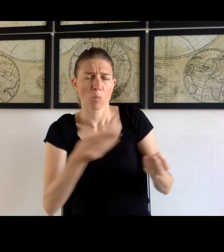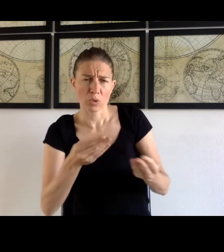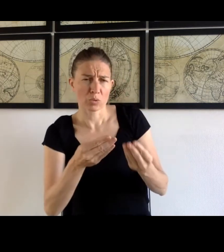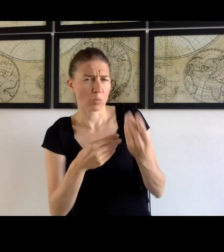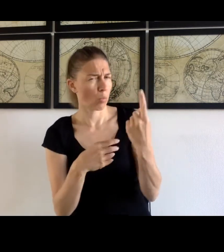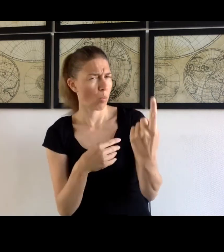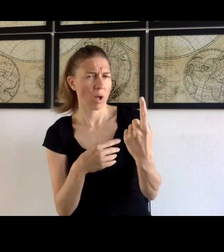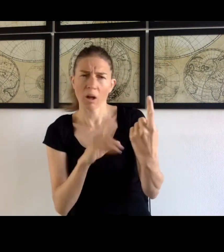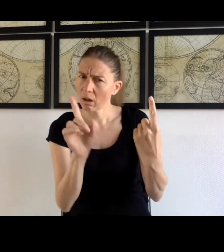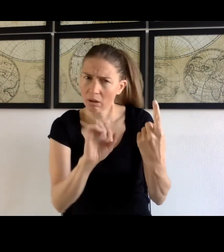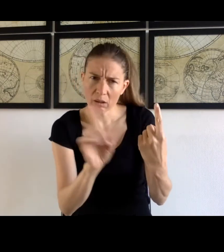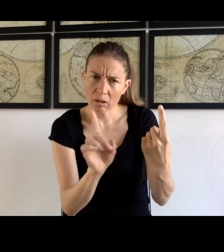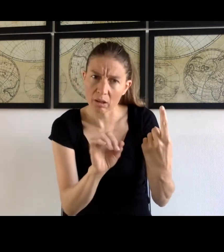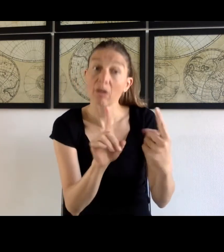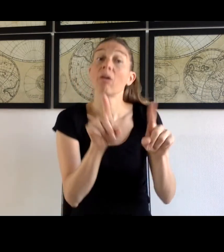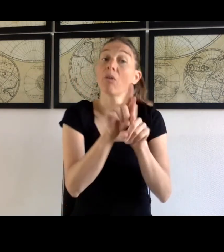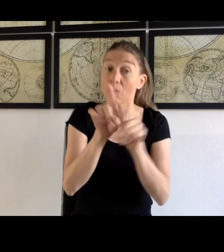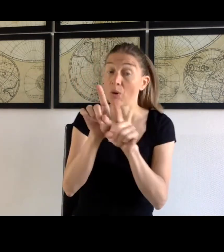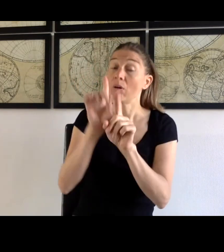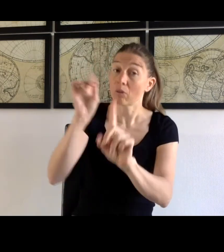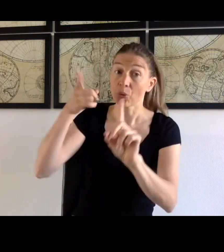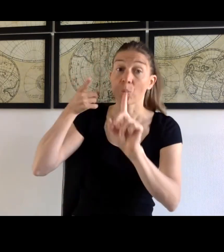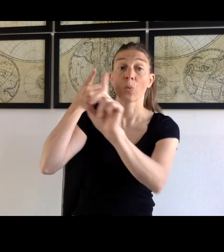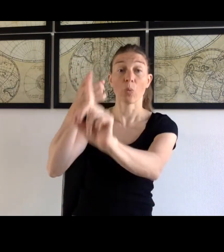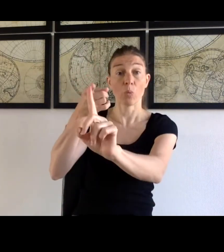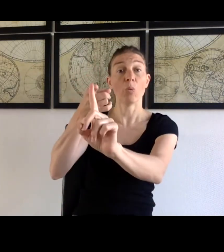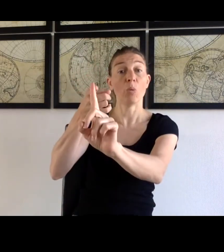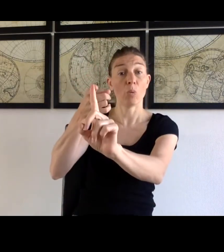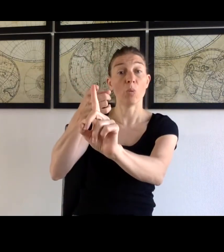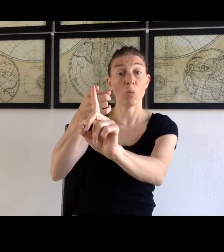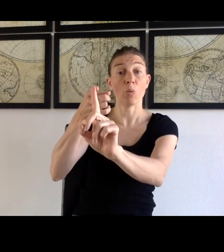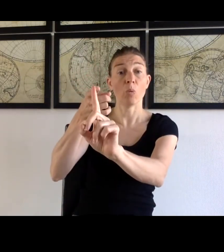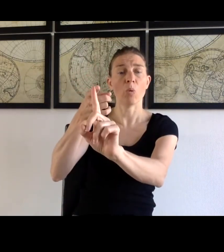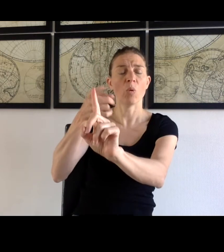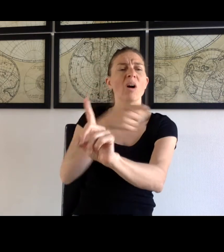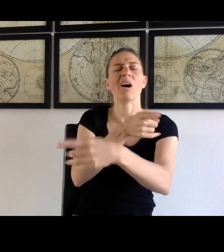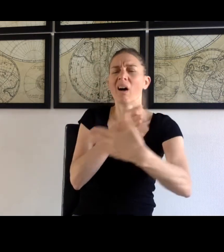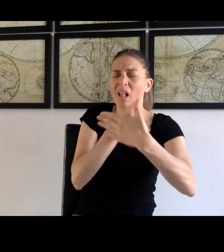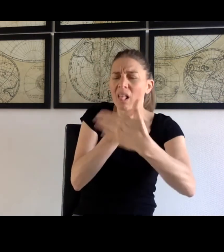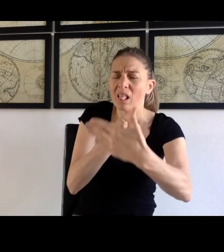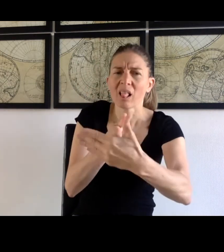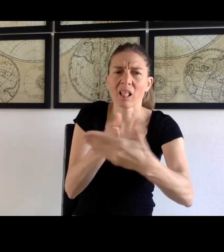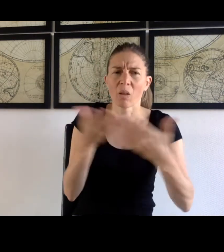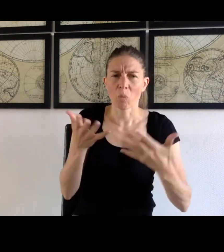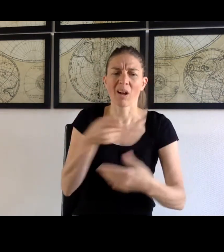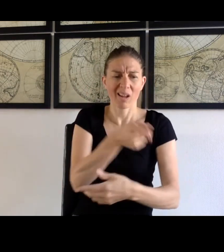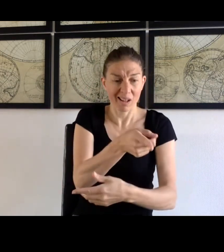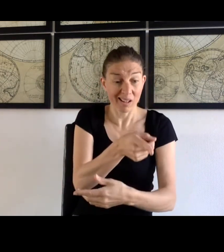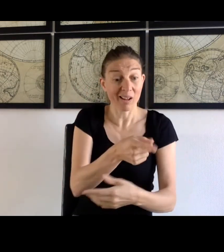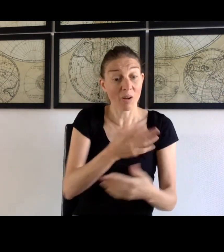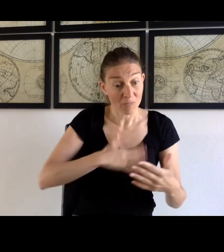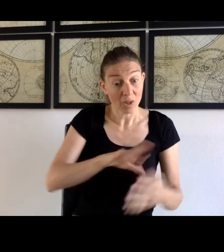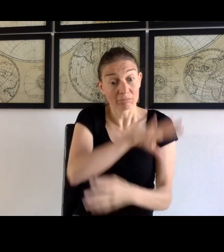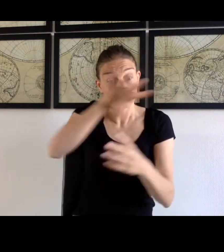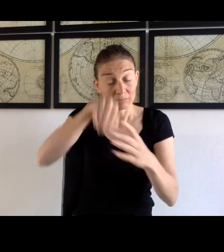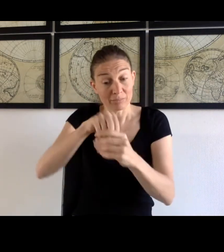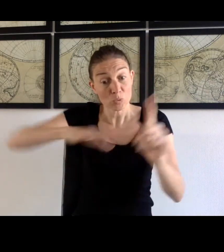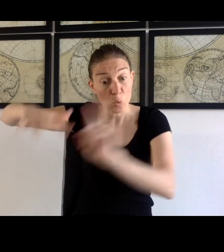also aimed at identifying barriers and how to eliminate those barriers so that we really